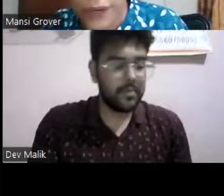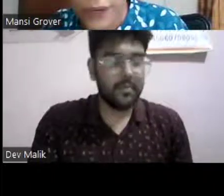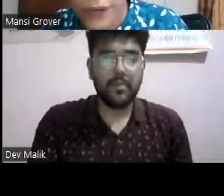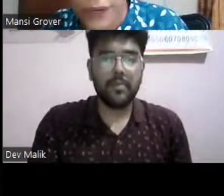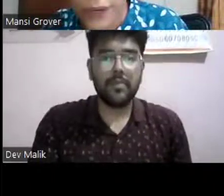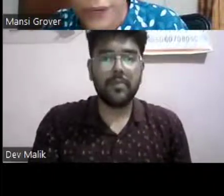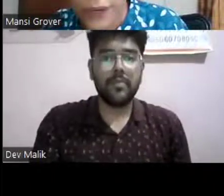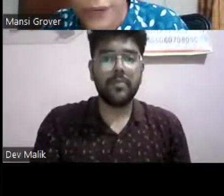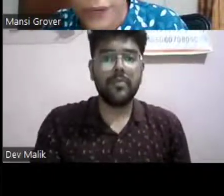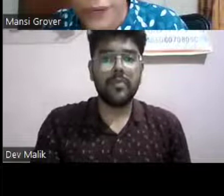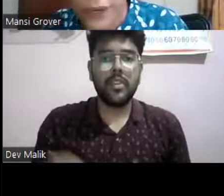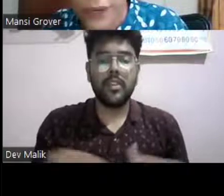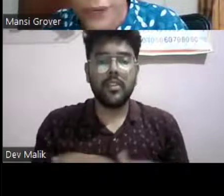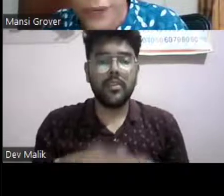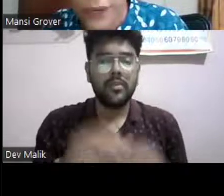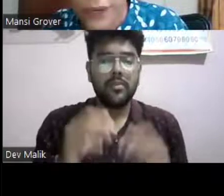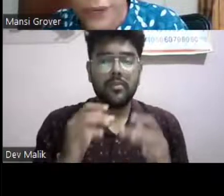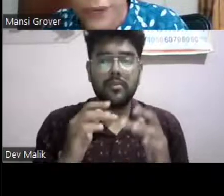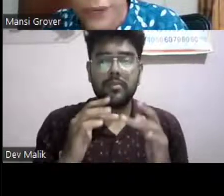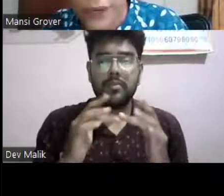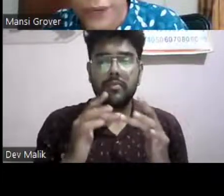are